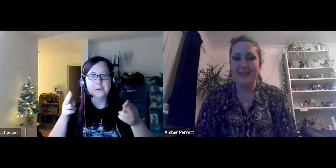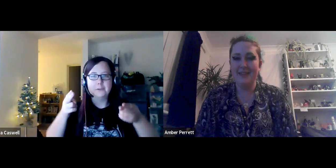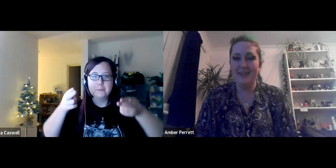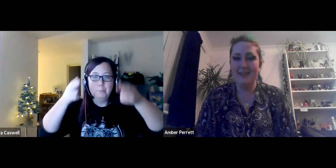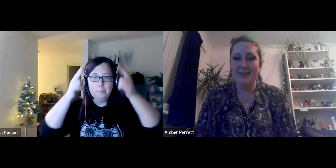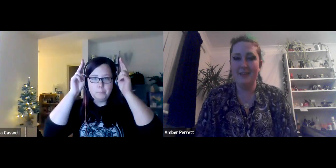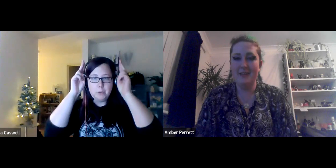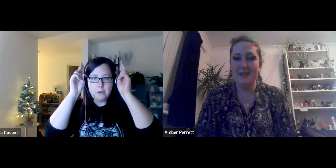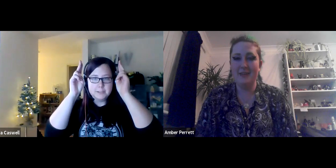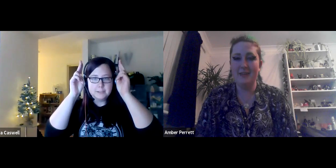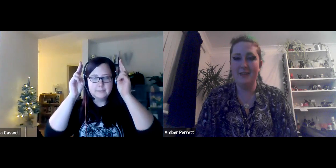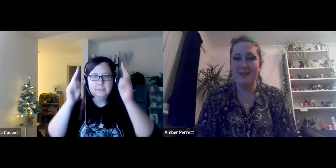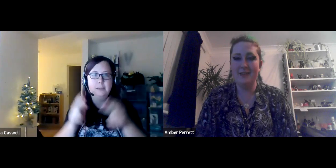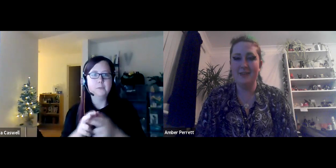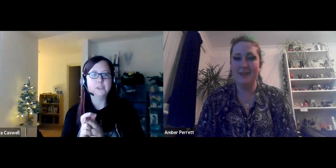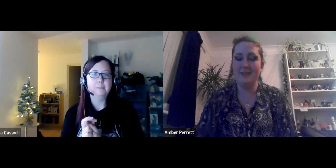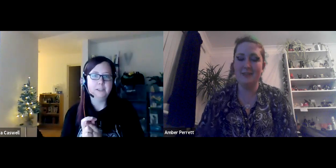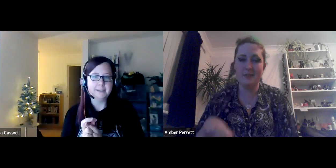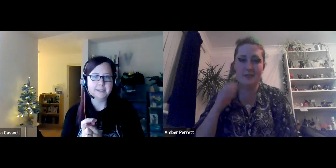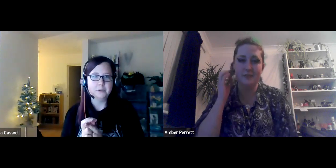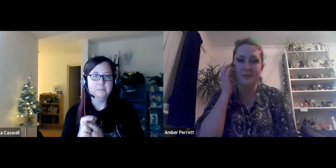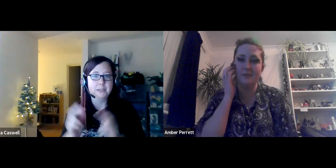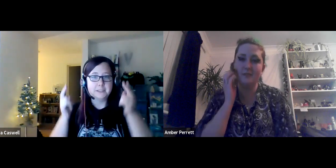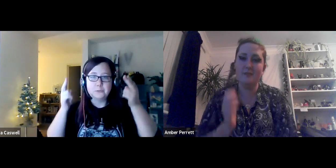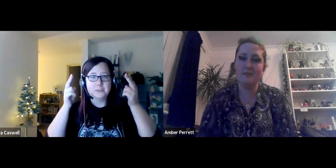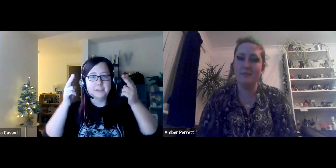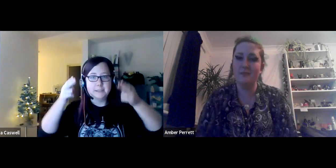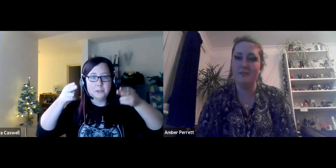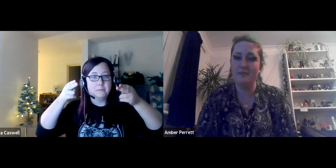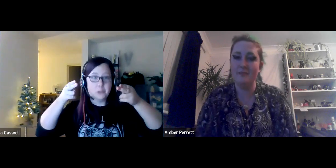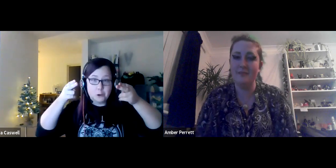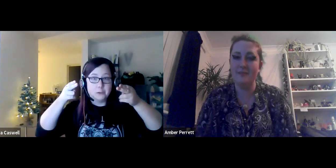So boss, which Amber likes this one because it's also the same sign for God.